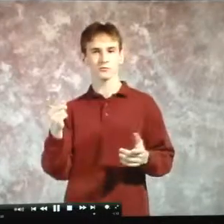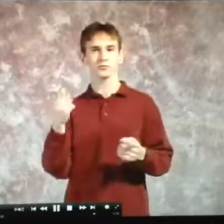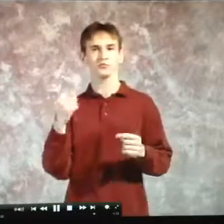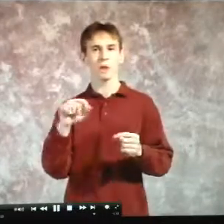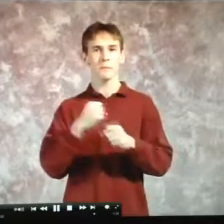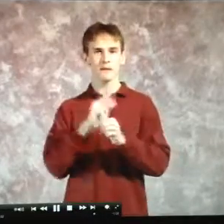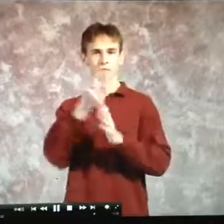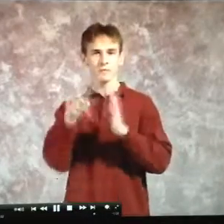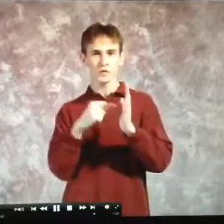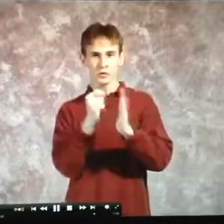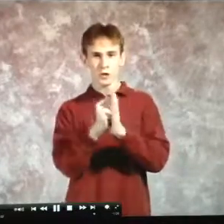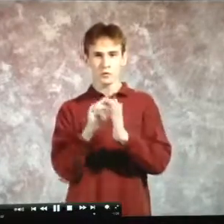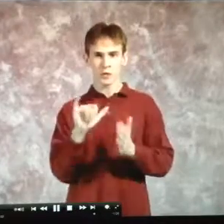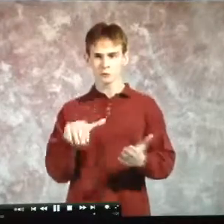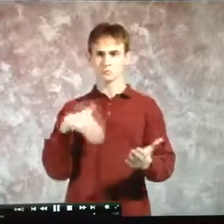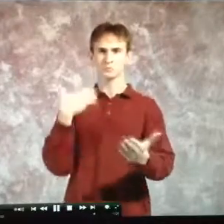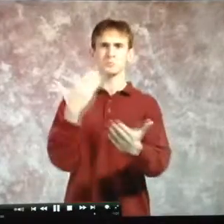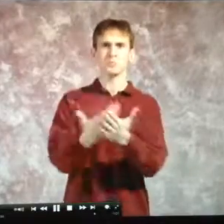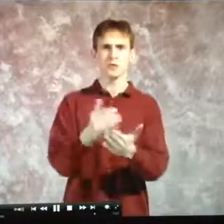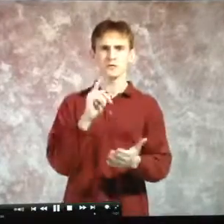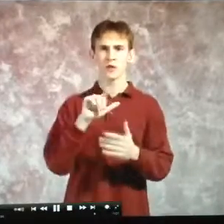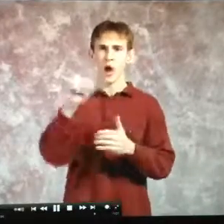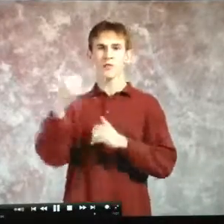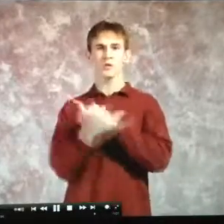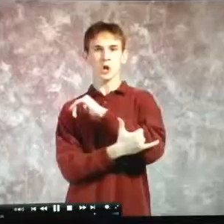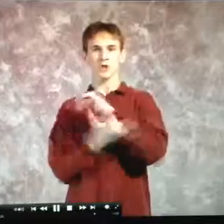he was teaching about we were there for about 2 hours.